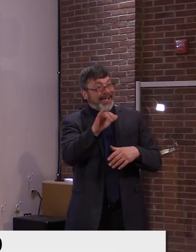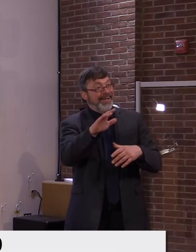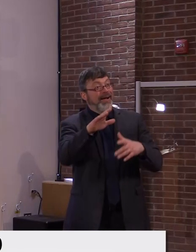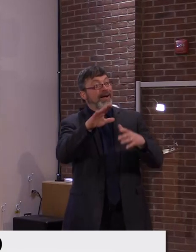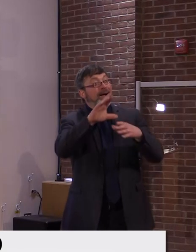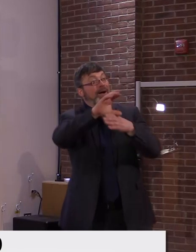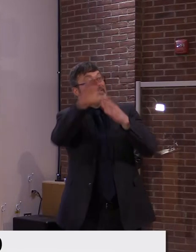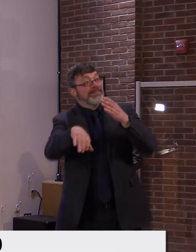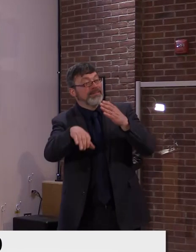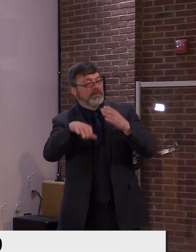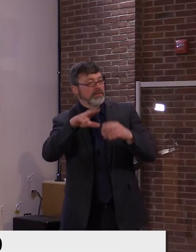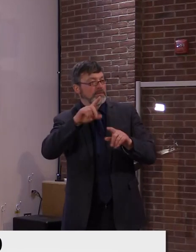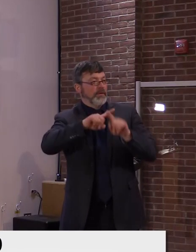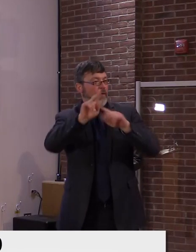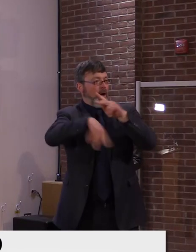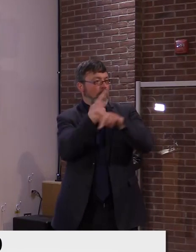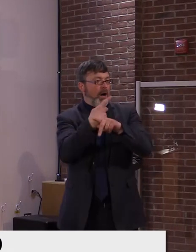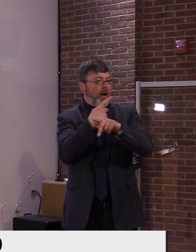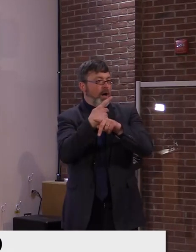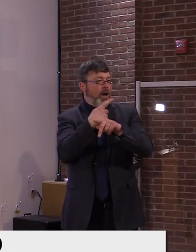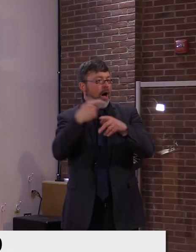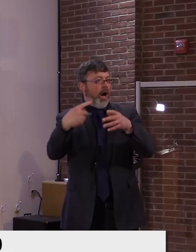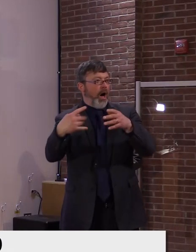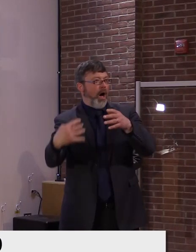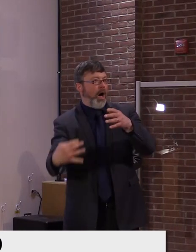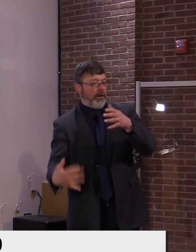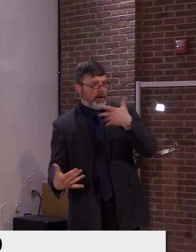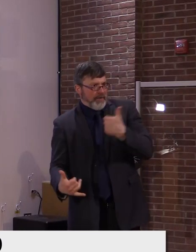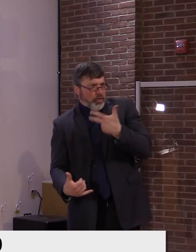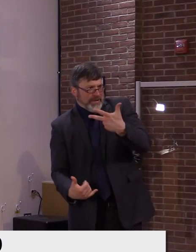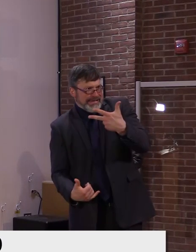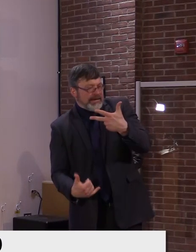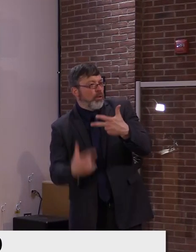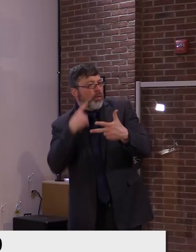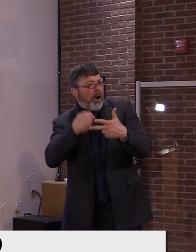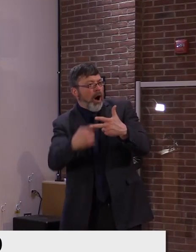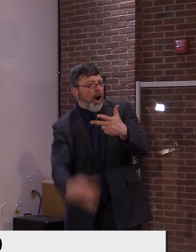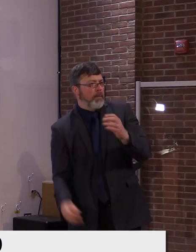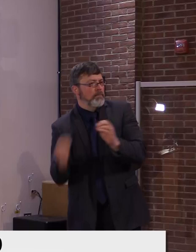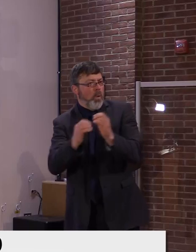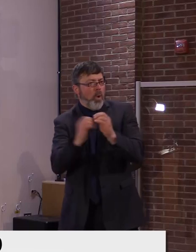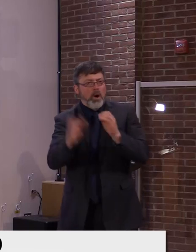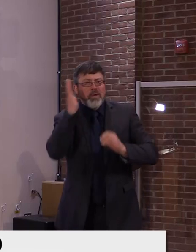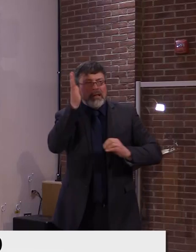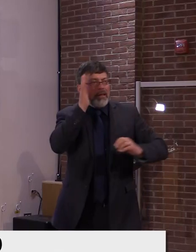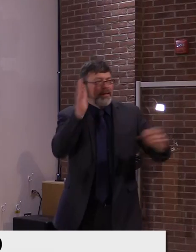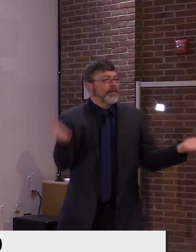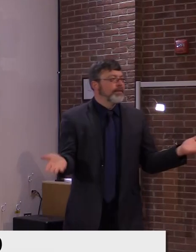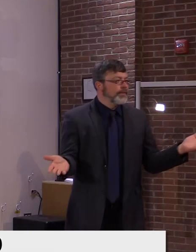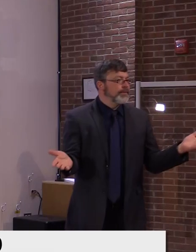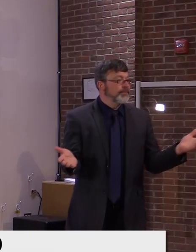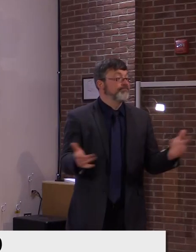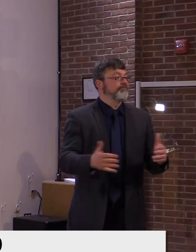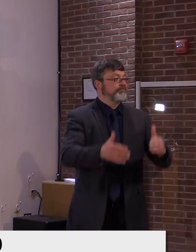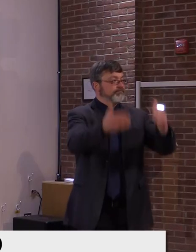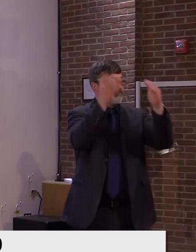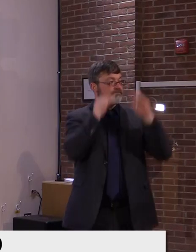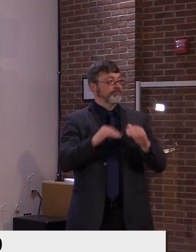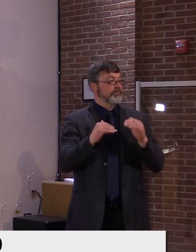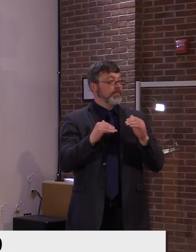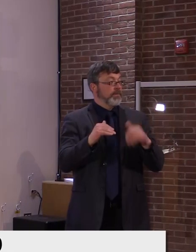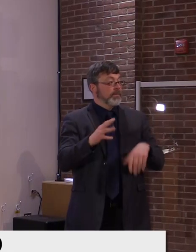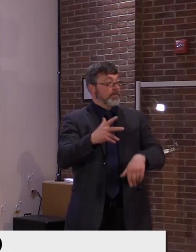ready for a time with less anxiety and uncertainty in our lives. Knowing we are protected can help us do the things we want to